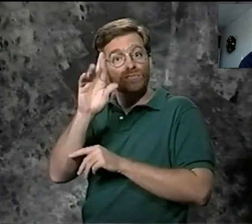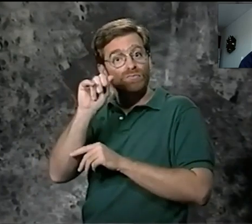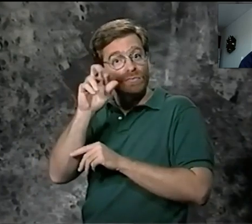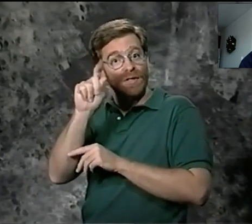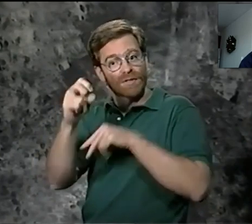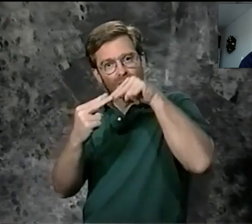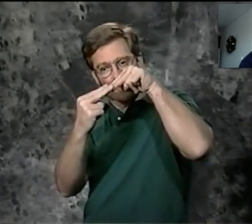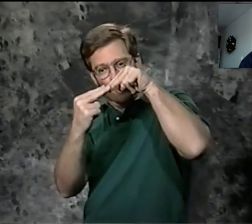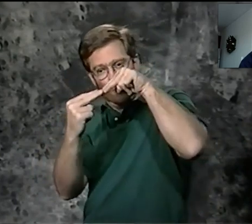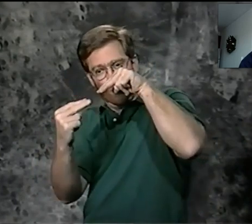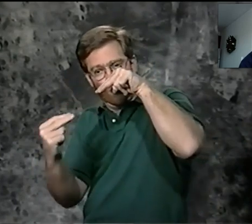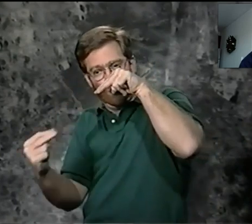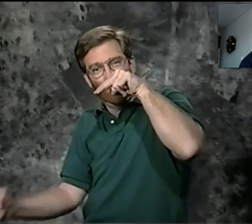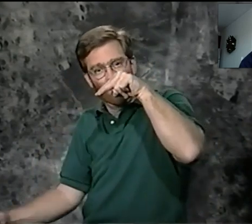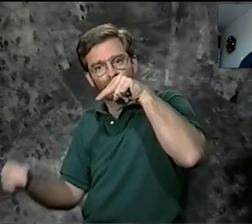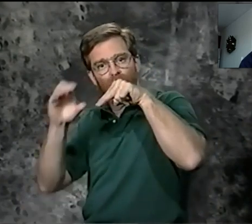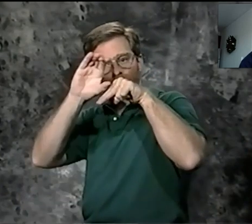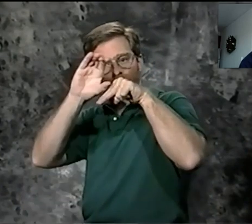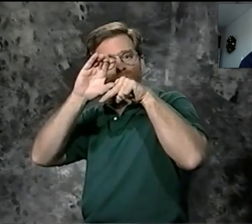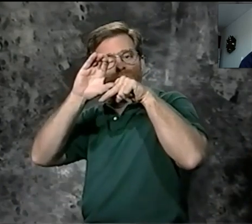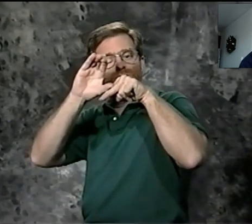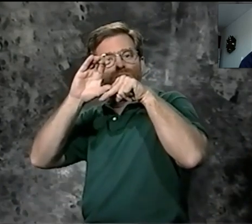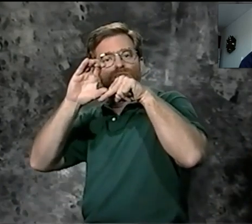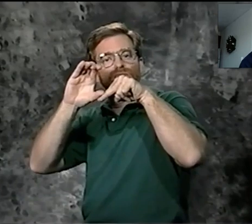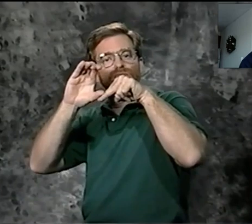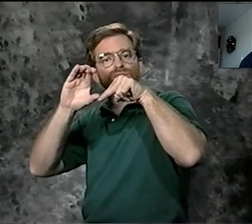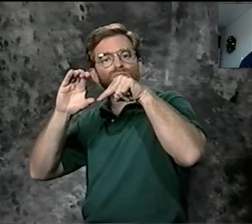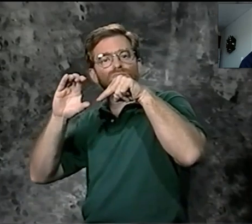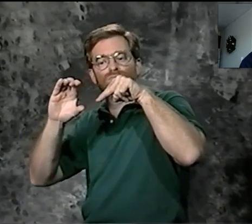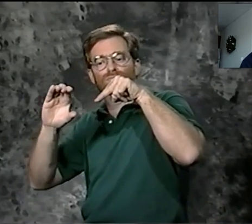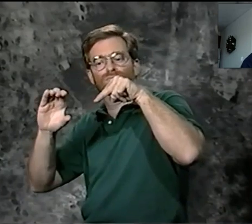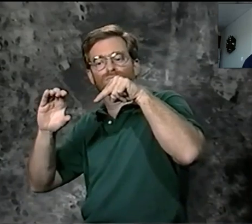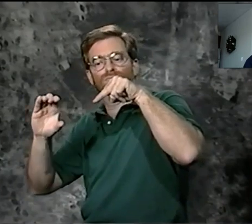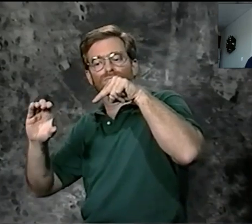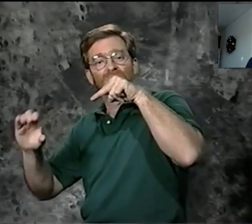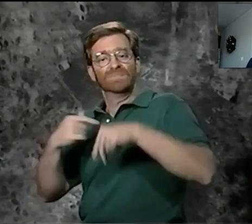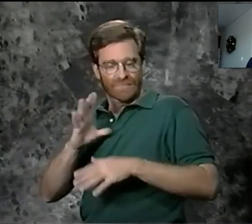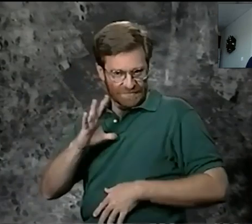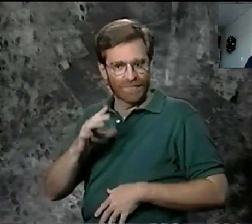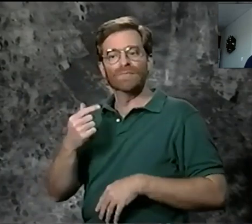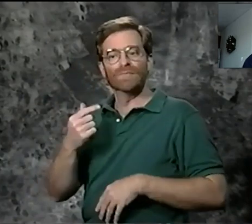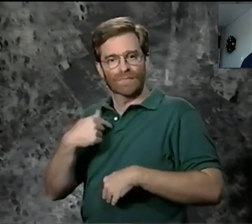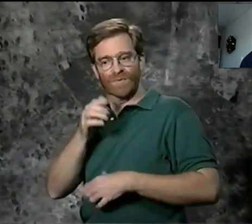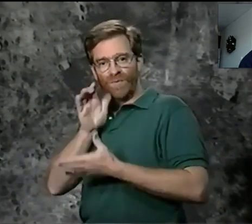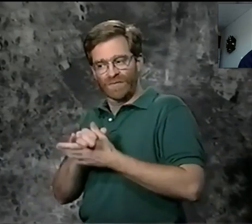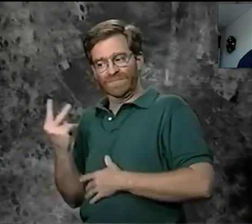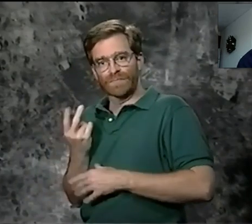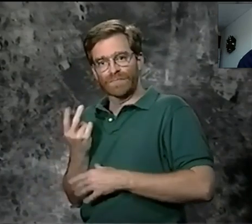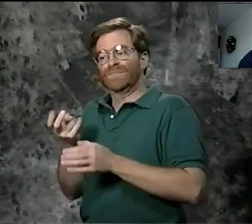And we had to go on a different type of train, but it wasn't the type of train that we were just on. It just takes you